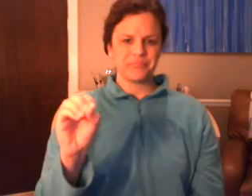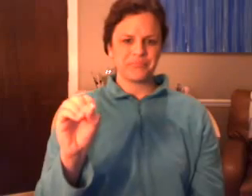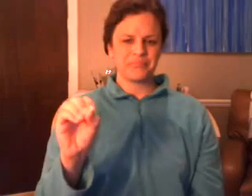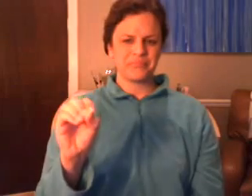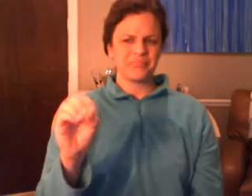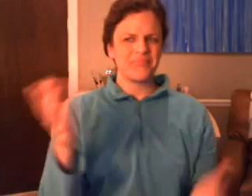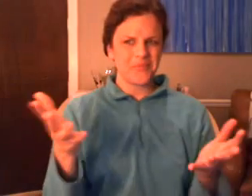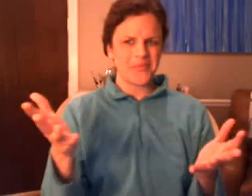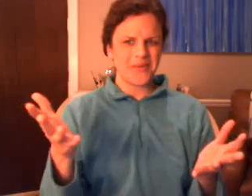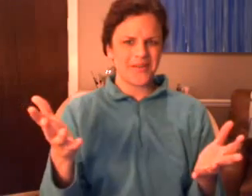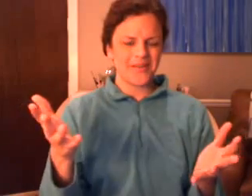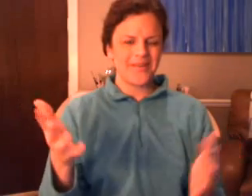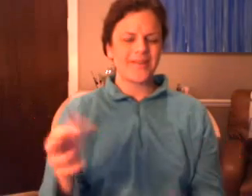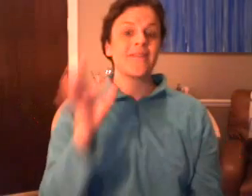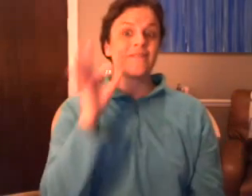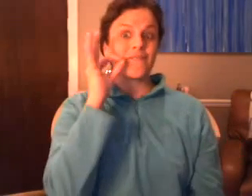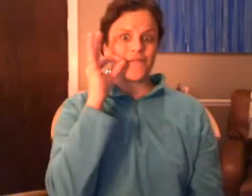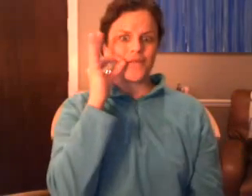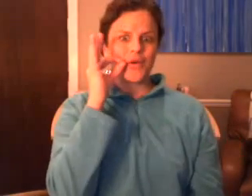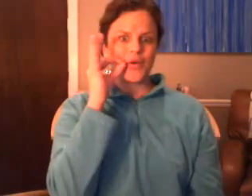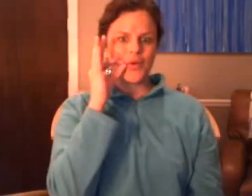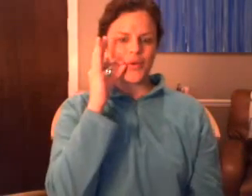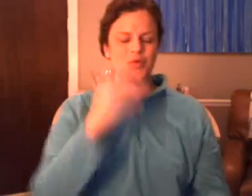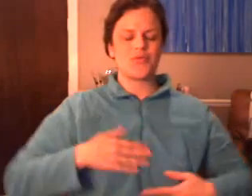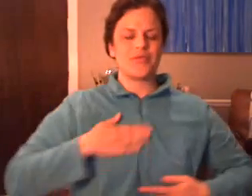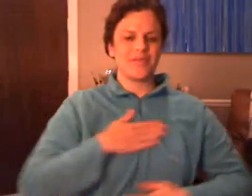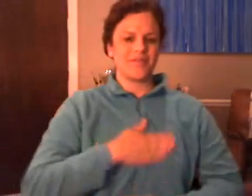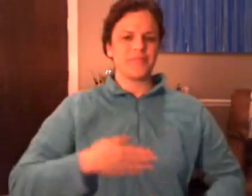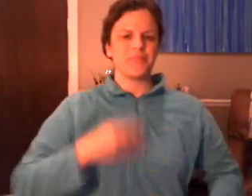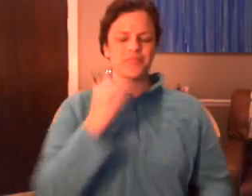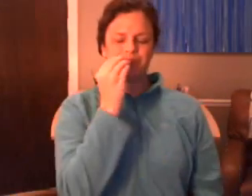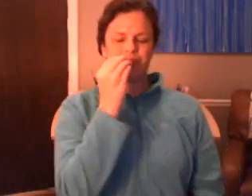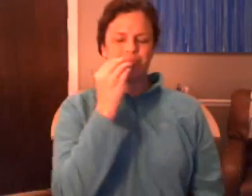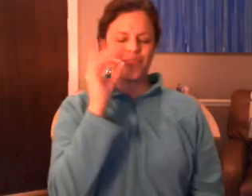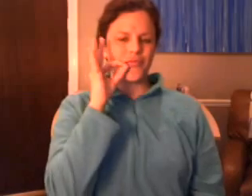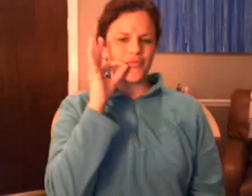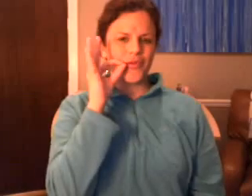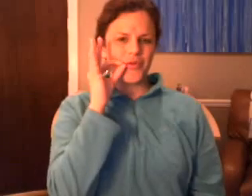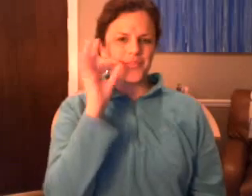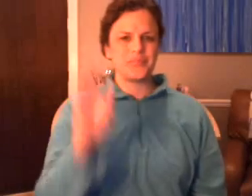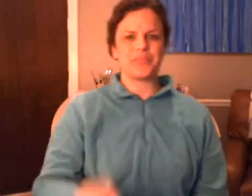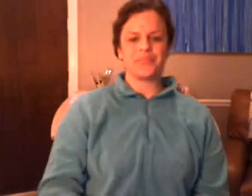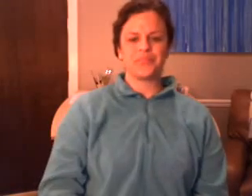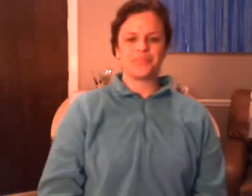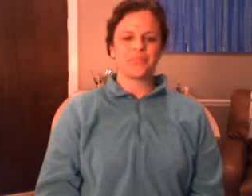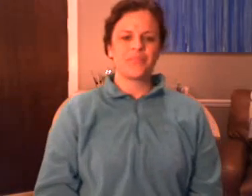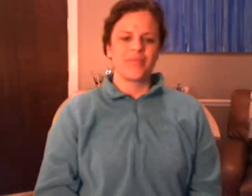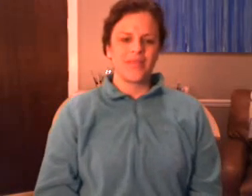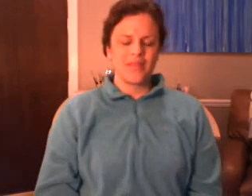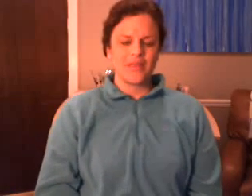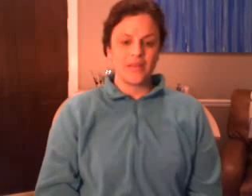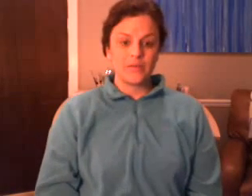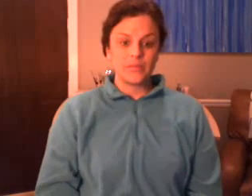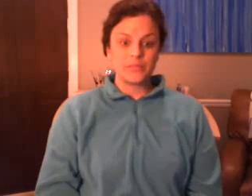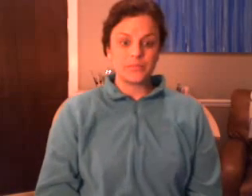very delicious fruit. It's actually the fattiest of all the fruits. You probably didn't even think it was a fruit even if you ate one. So, let's